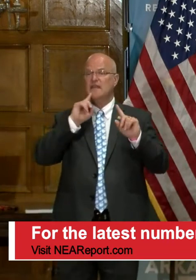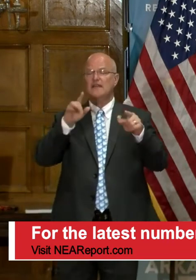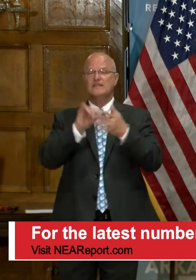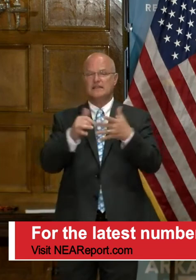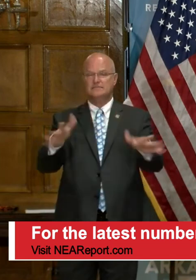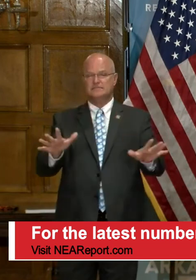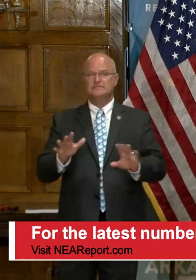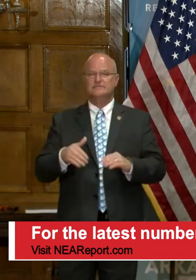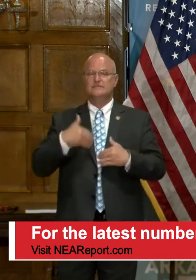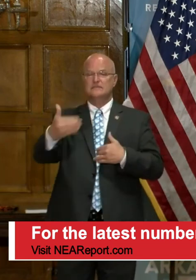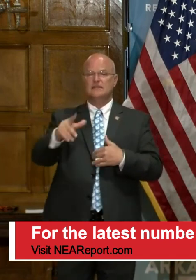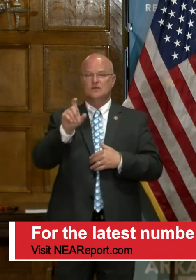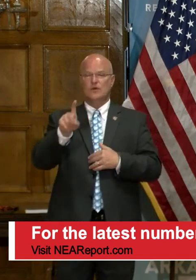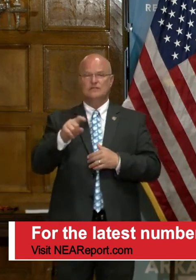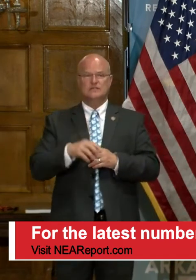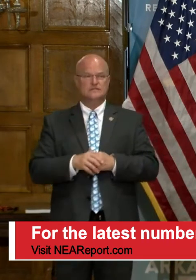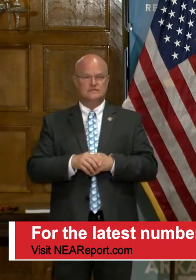question?